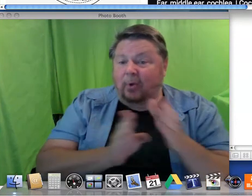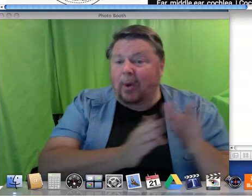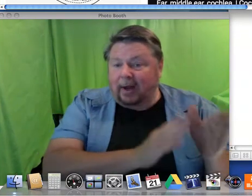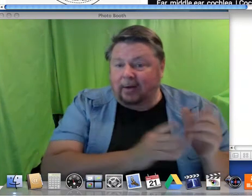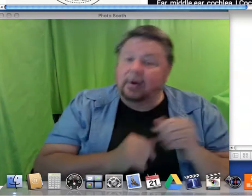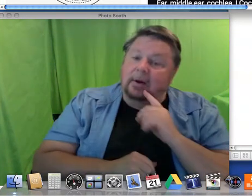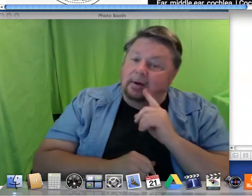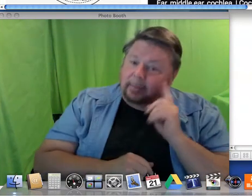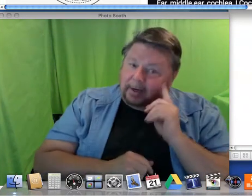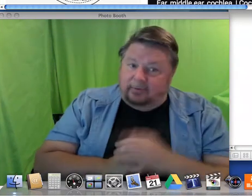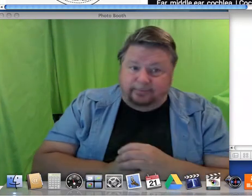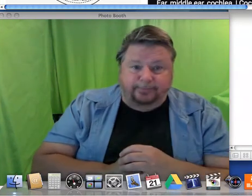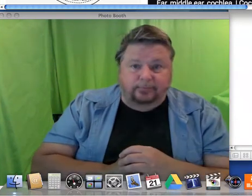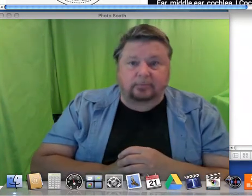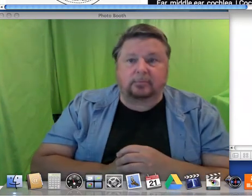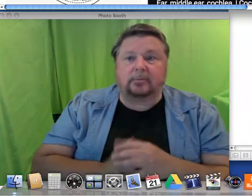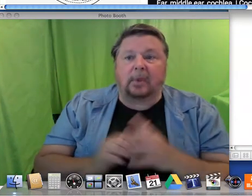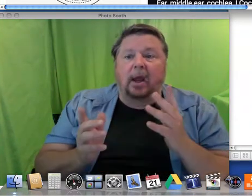different ways to be deaf.